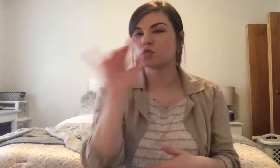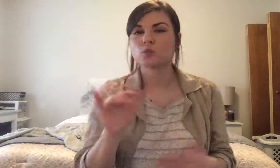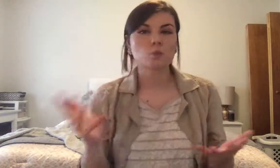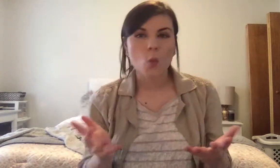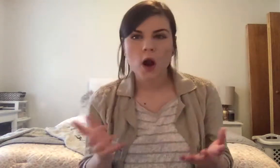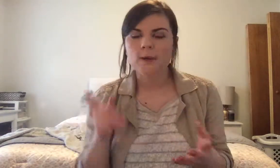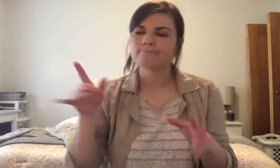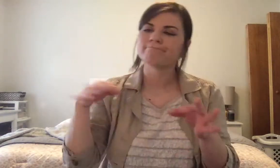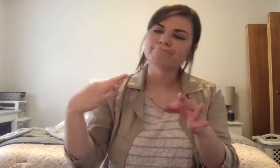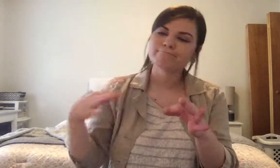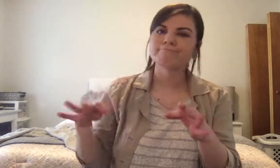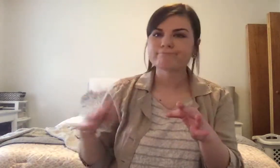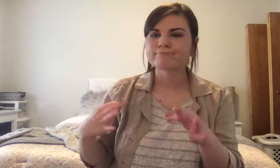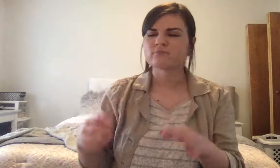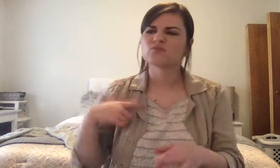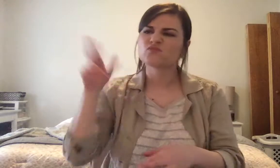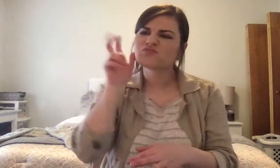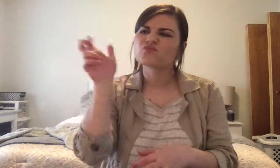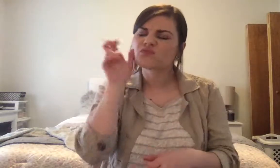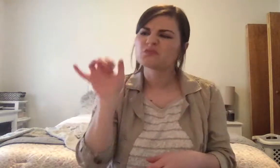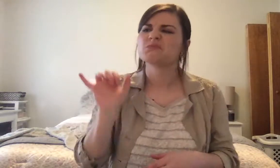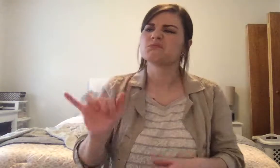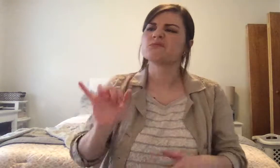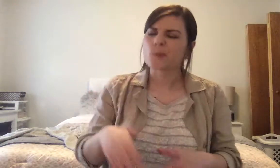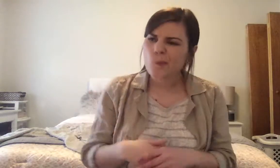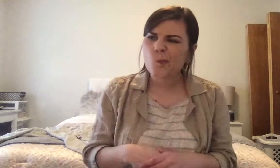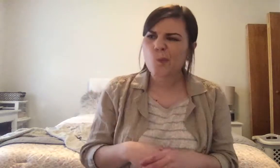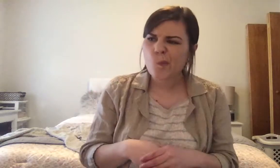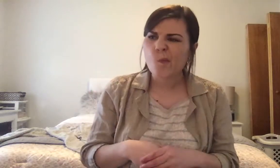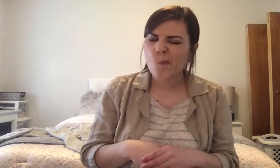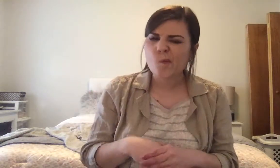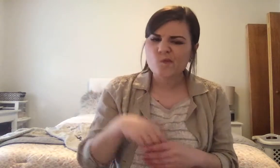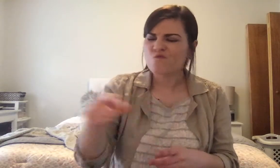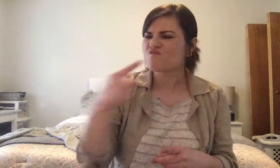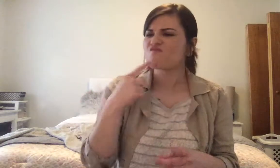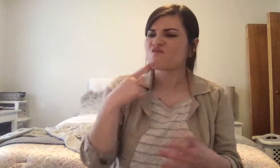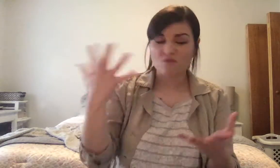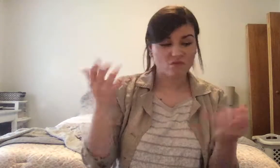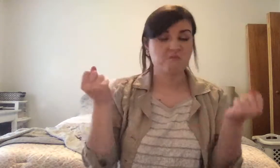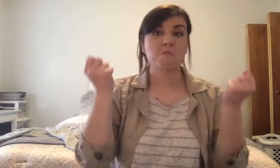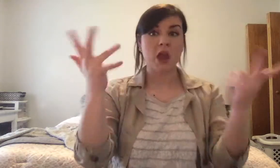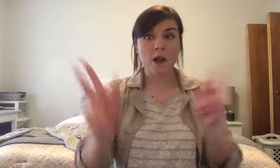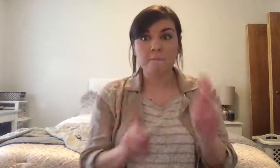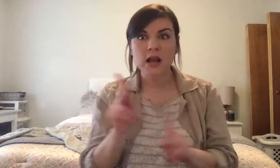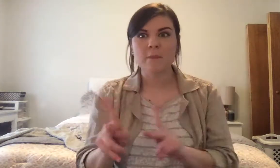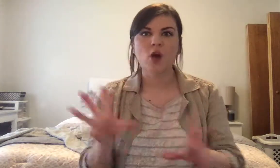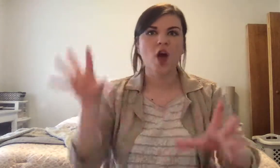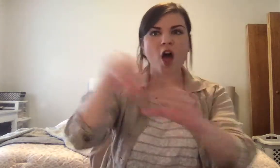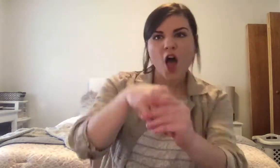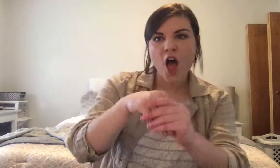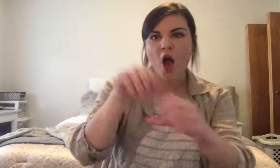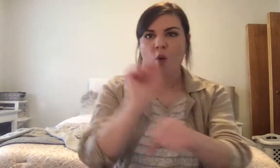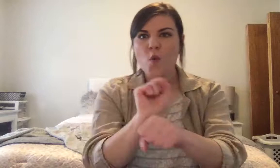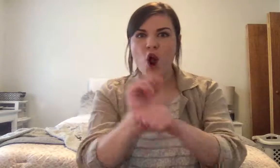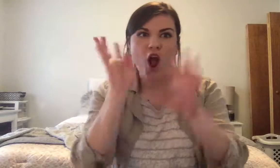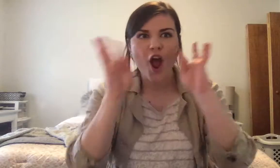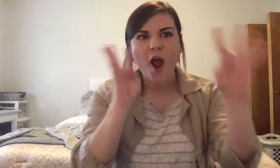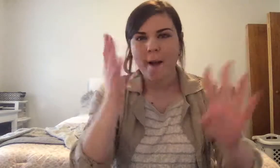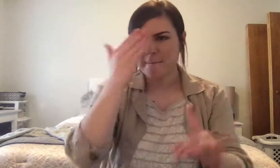says that many people get into doing creative work because they are a creative person, and they like other creative people,